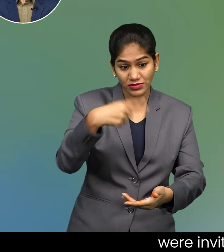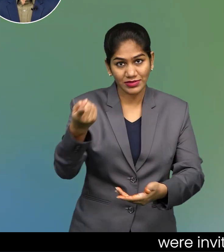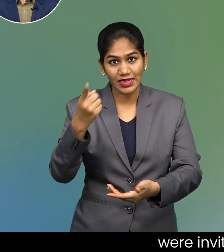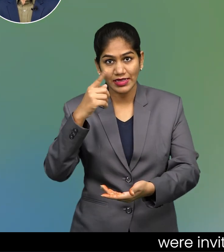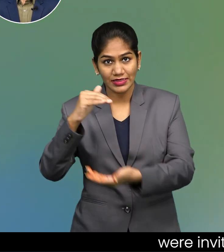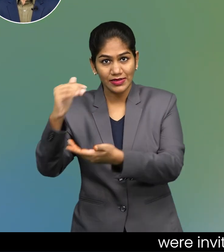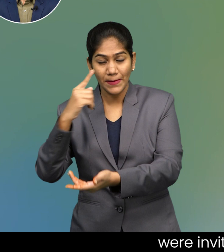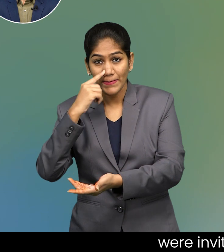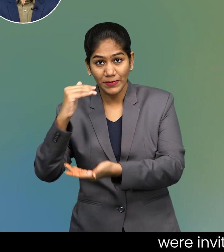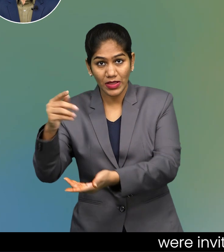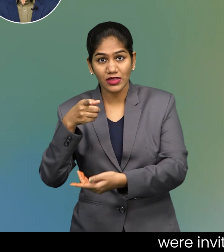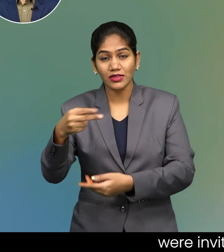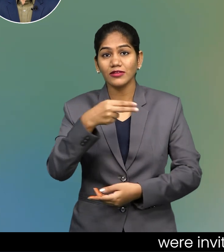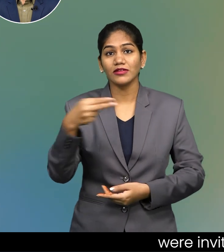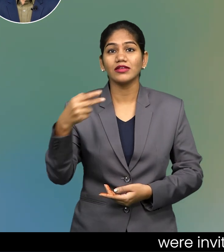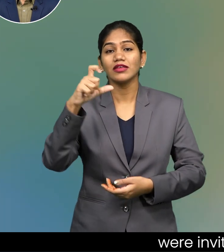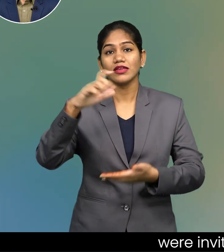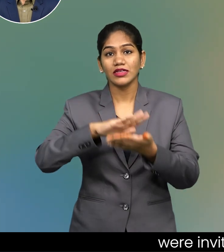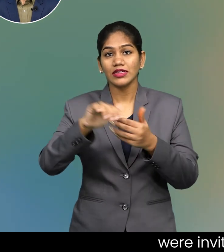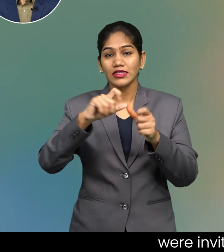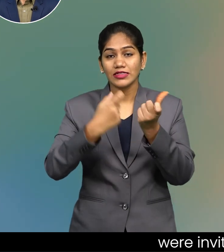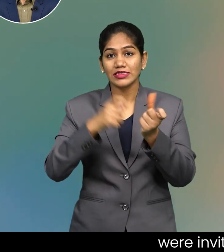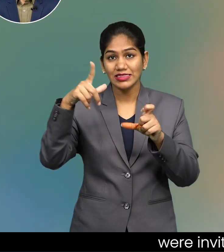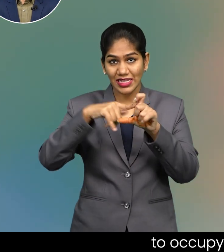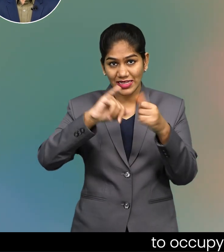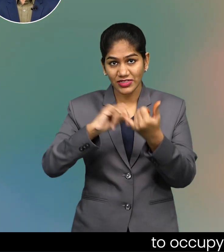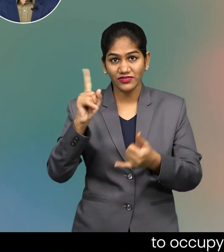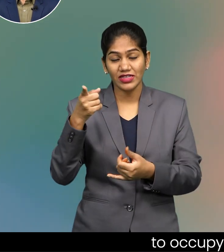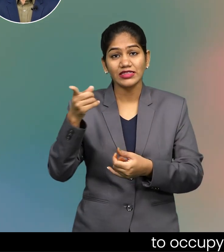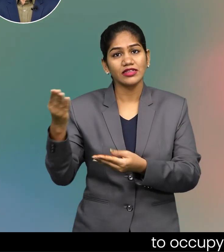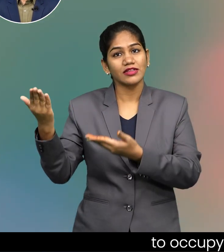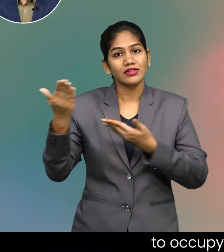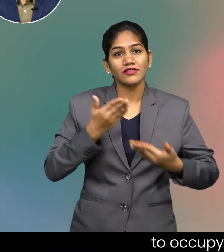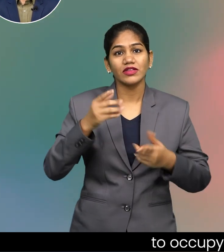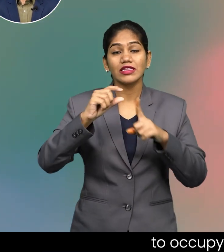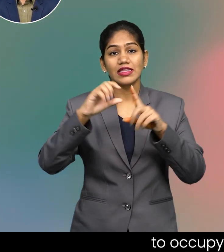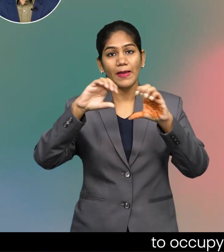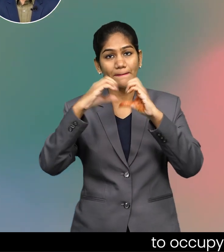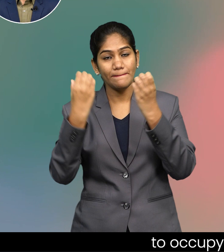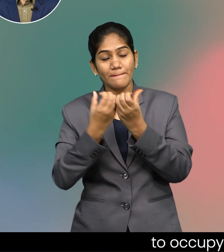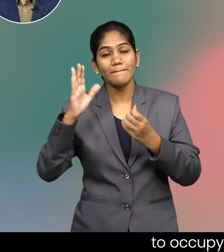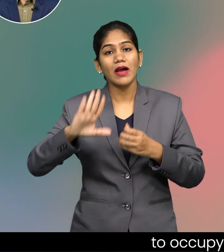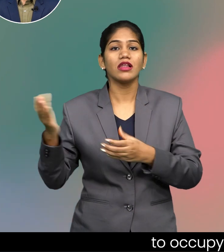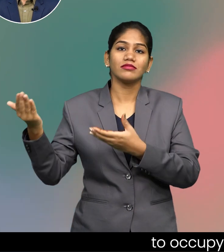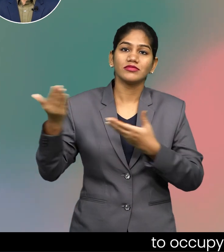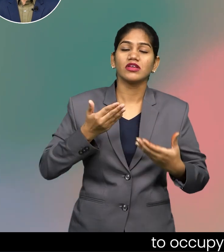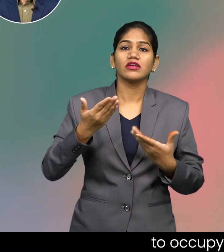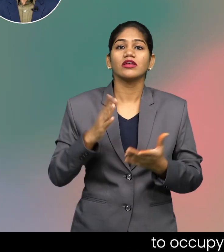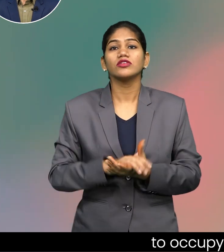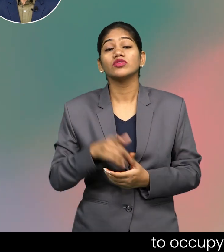were invited by the Parliament to occupy the throne of England